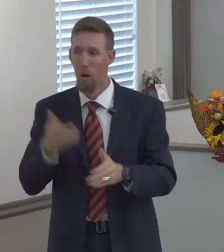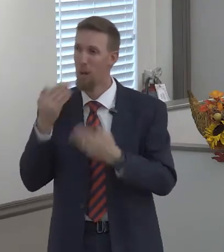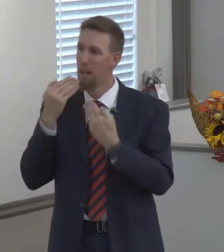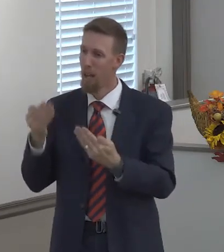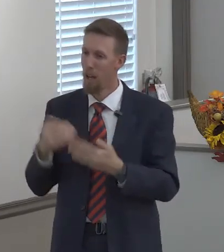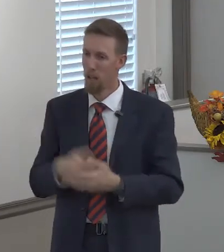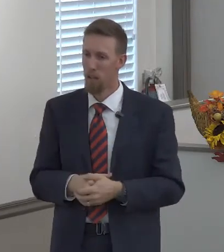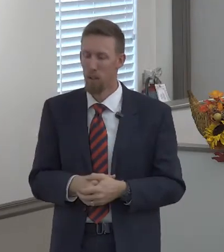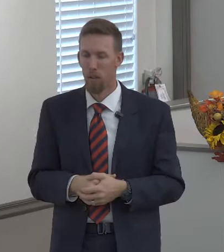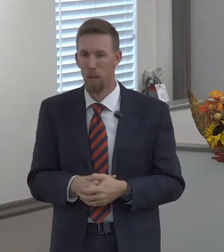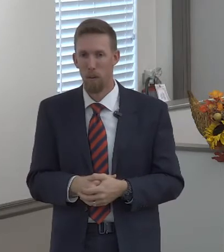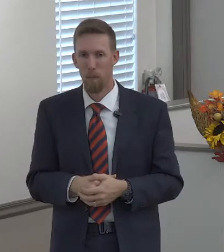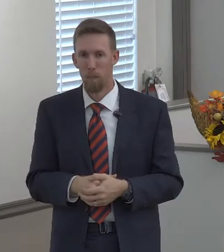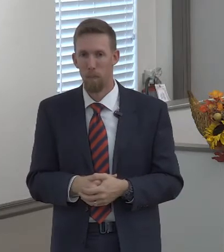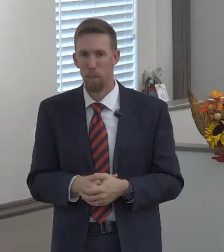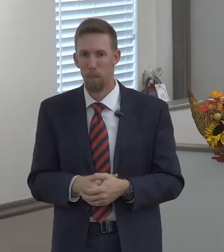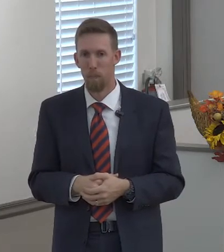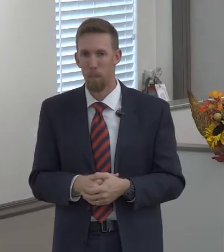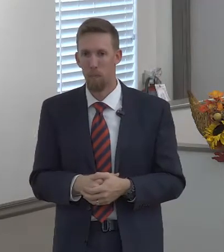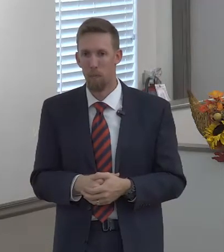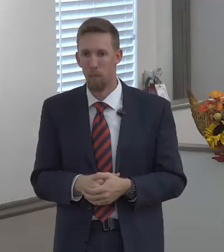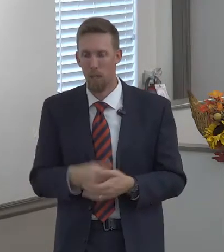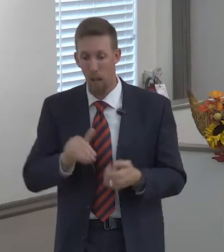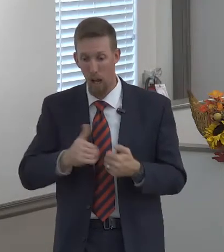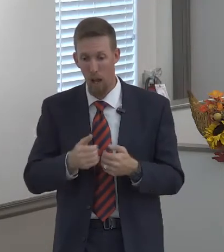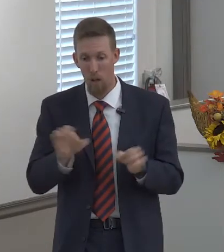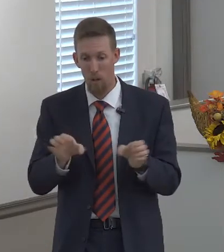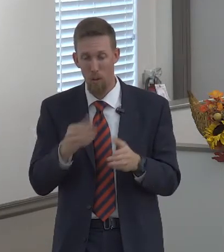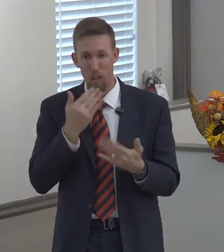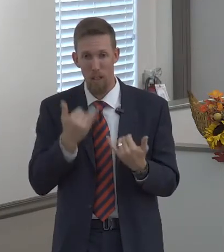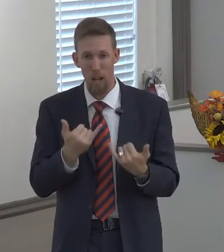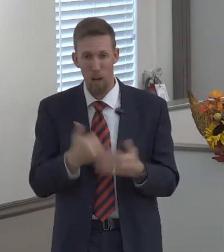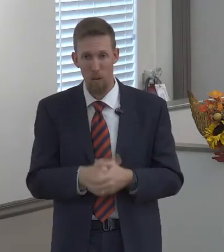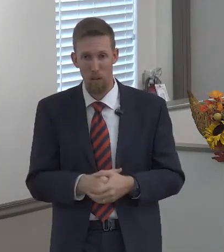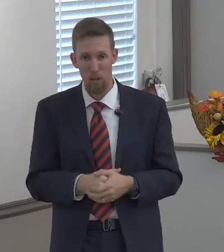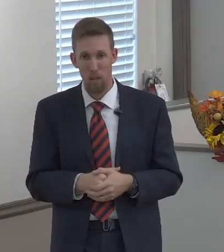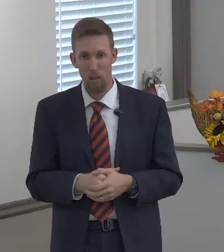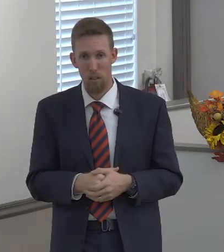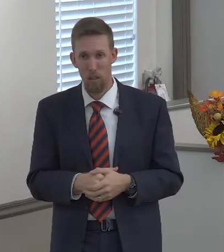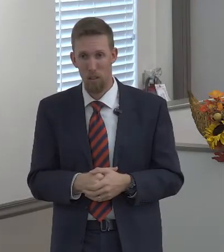and seeking Him, and lastly, and remembering Him?